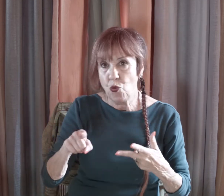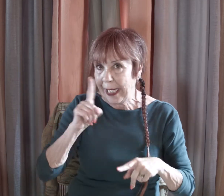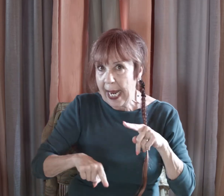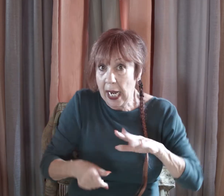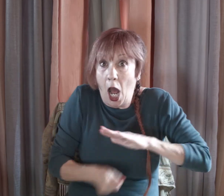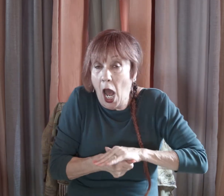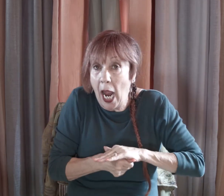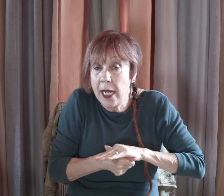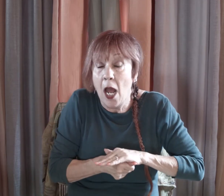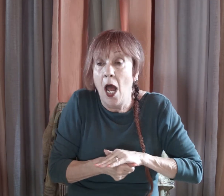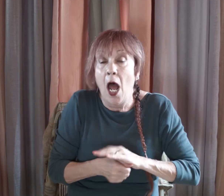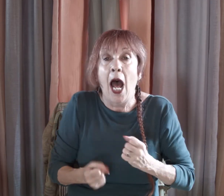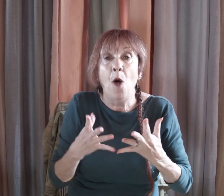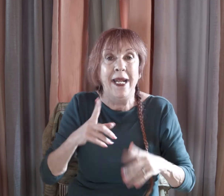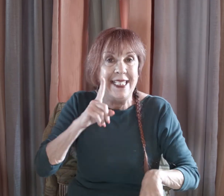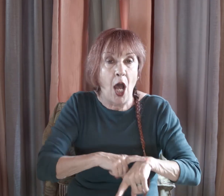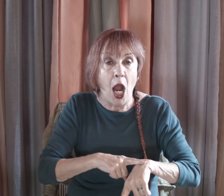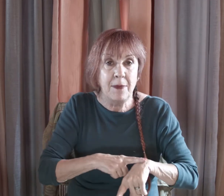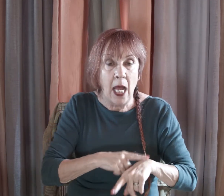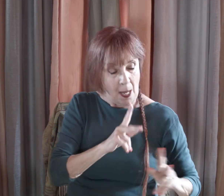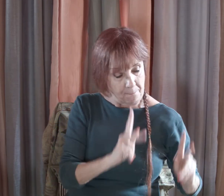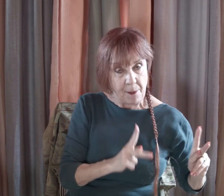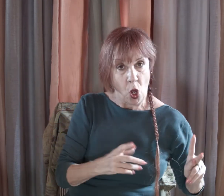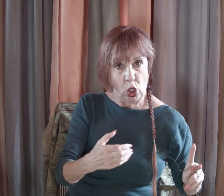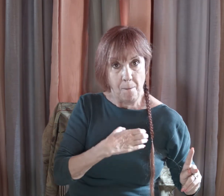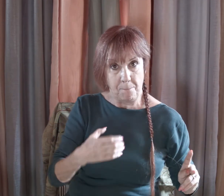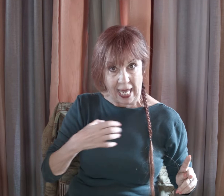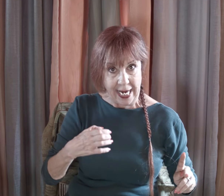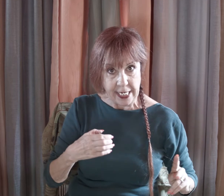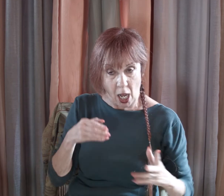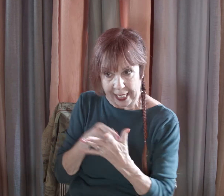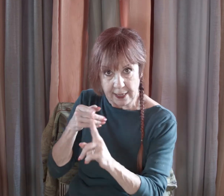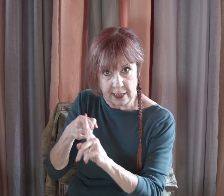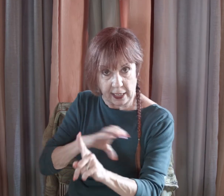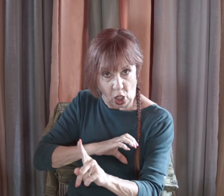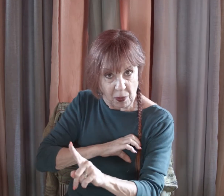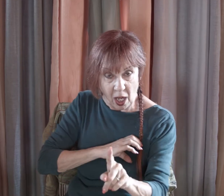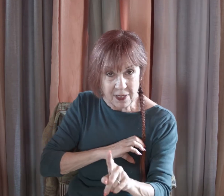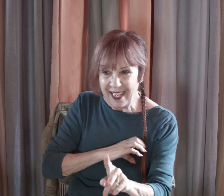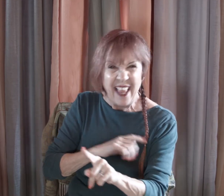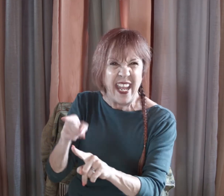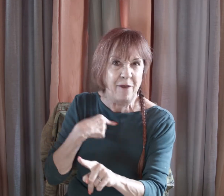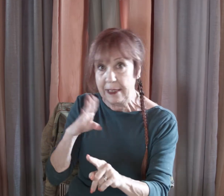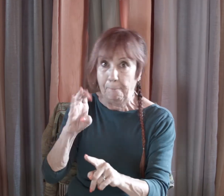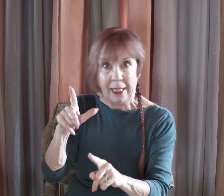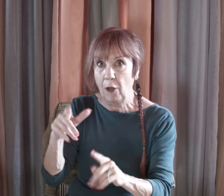hide your number of times there have been complaints against you with these so-called police officers' bills of